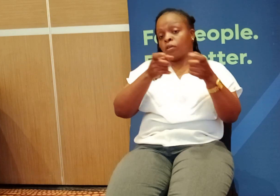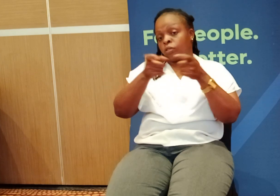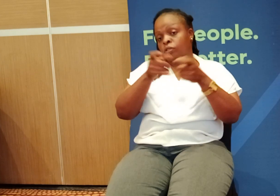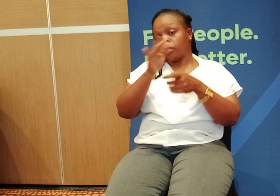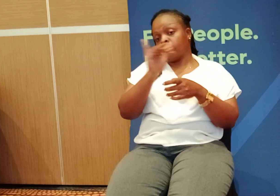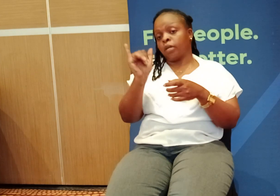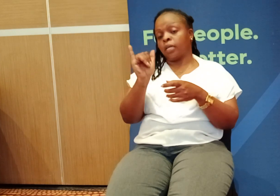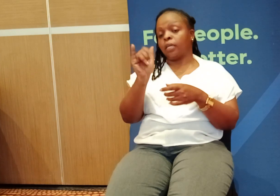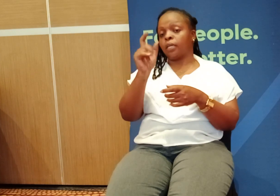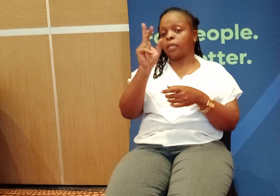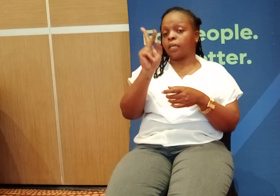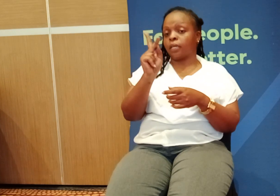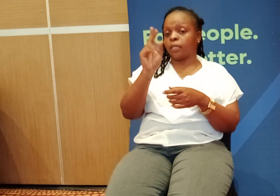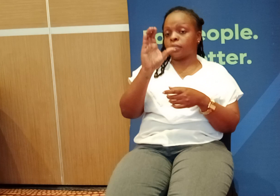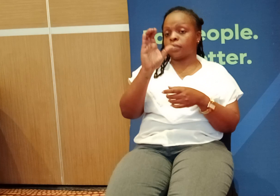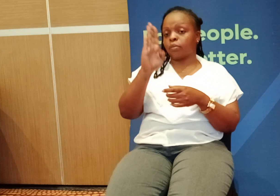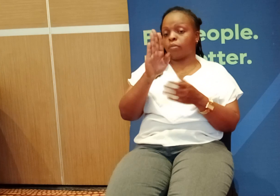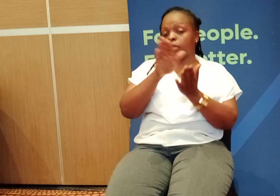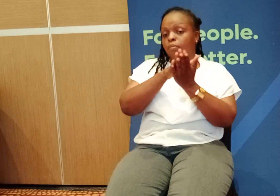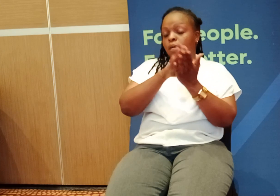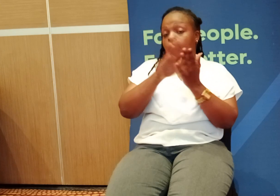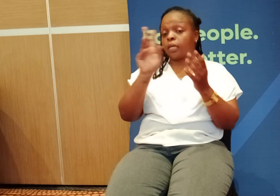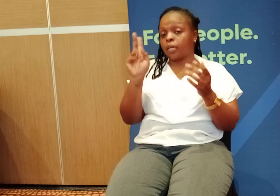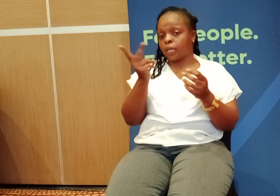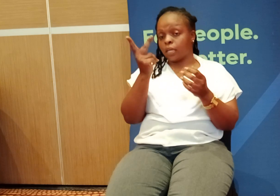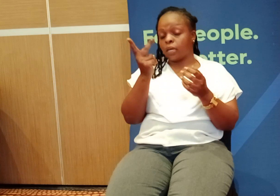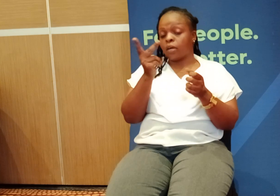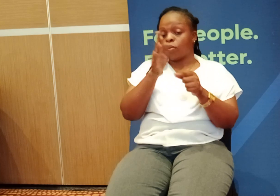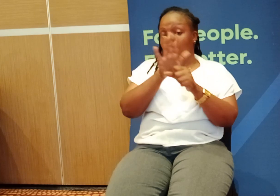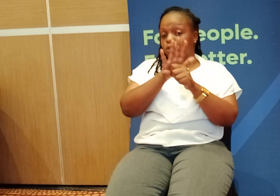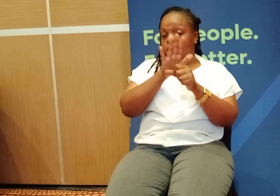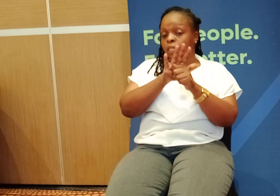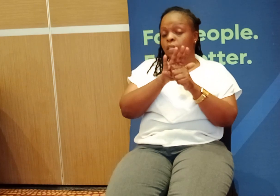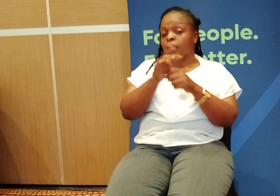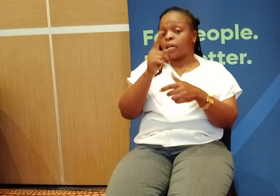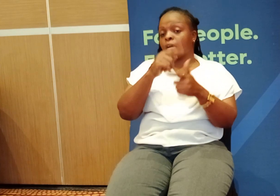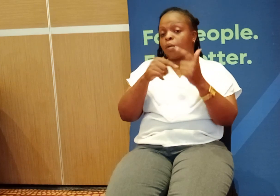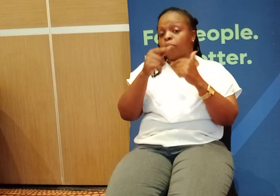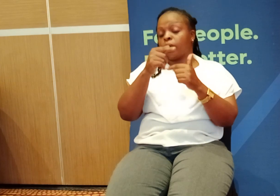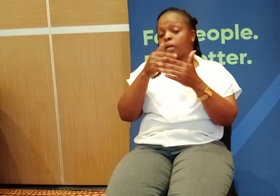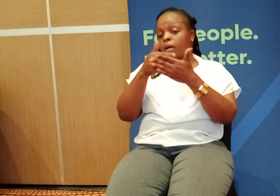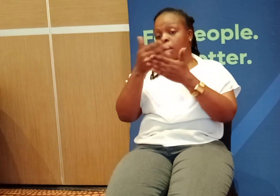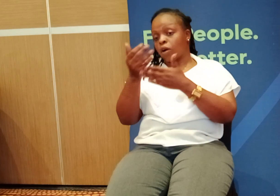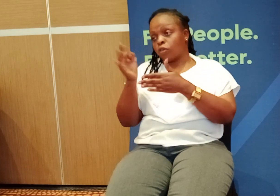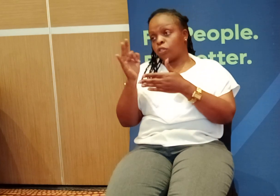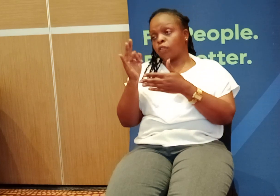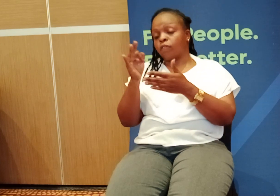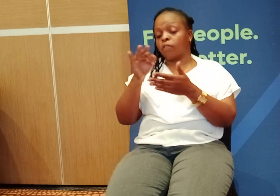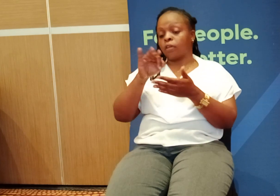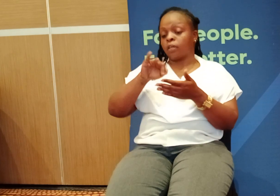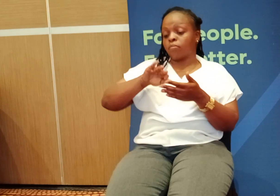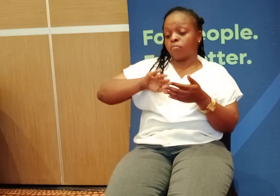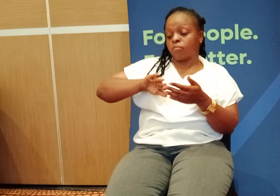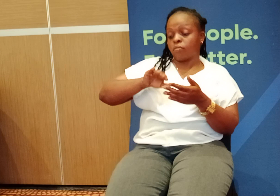KCB Bank Kenya, and mostly coming out of the deposit franchise. You can see our deposits grew